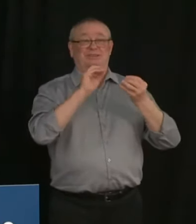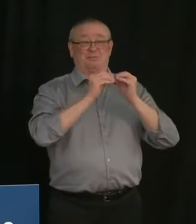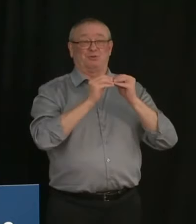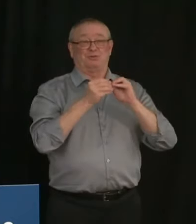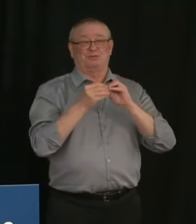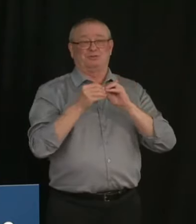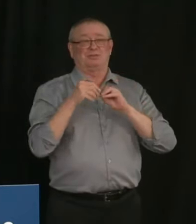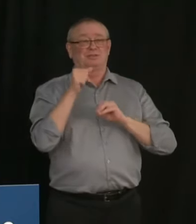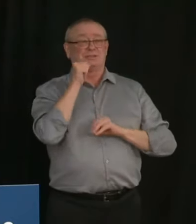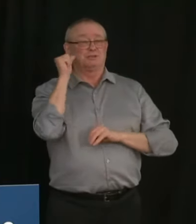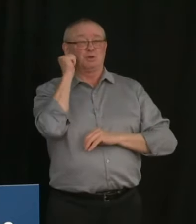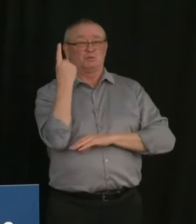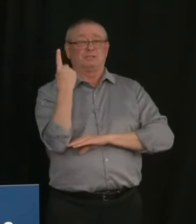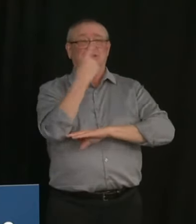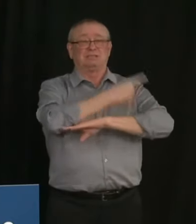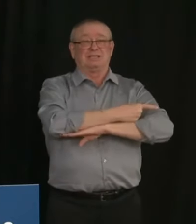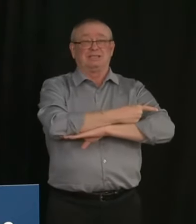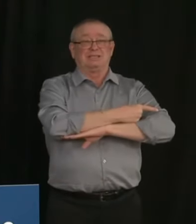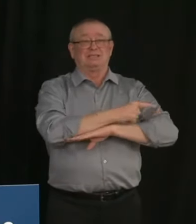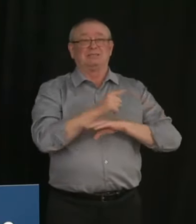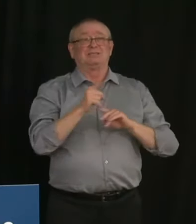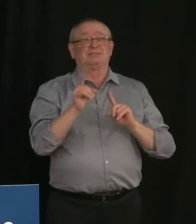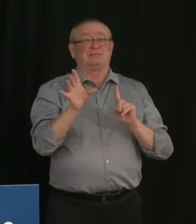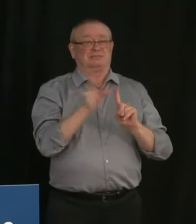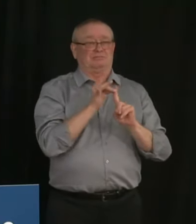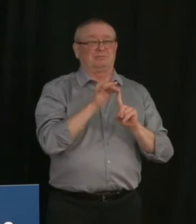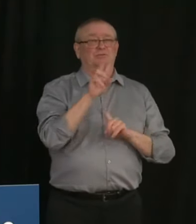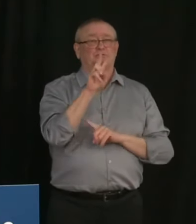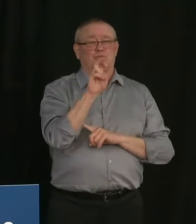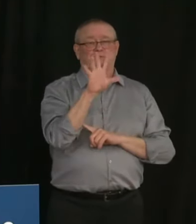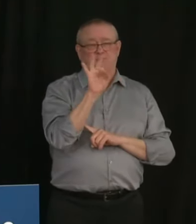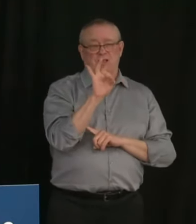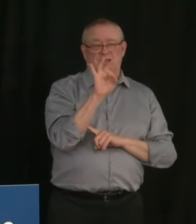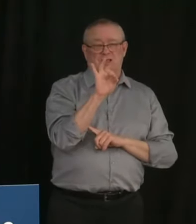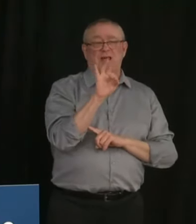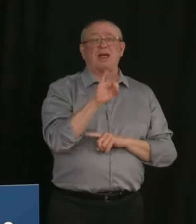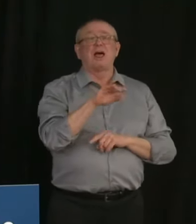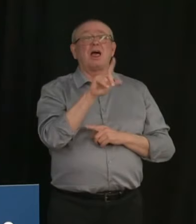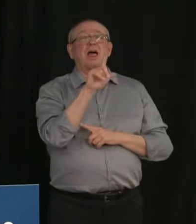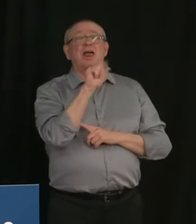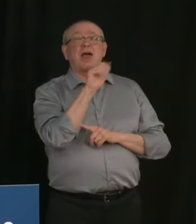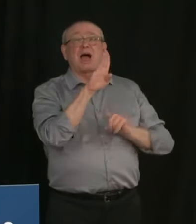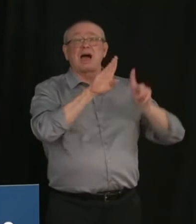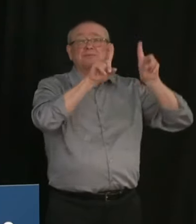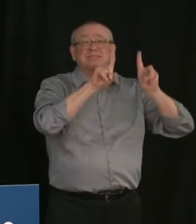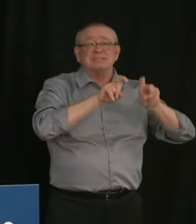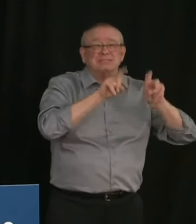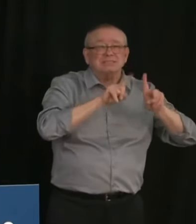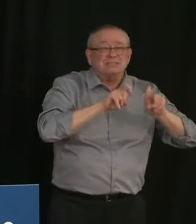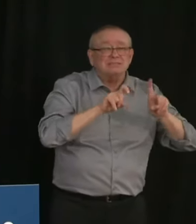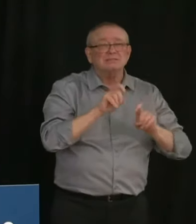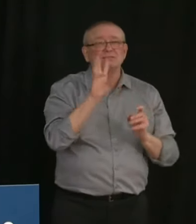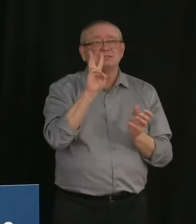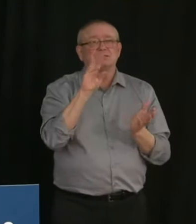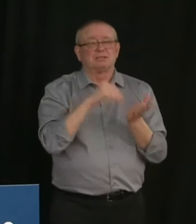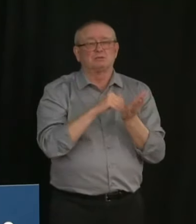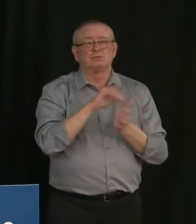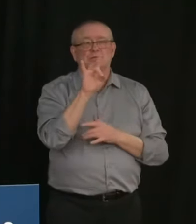identified 259 new cases of COVID-19 and completed more than 6,800 tests.